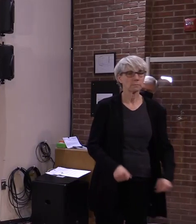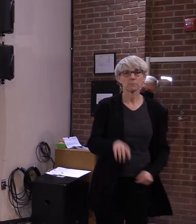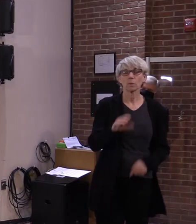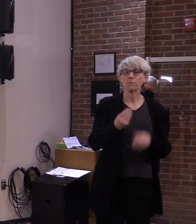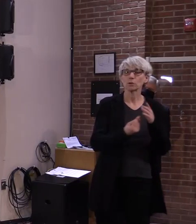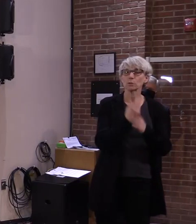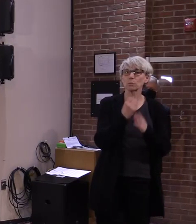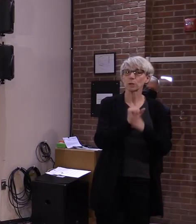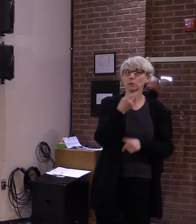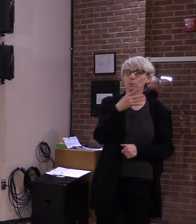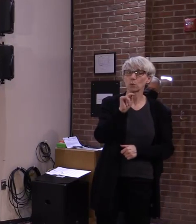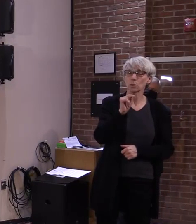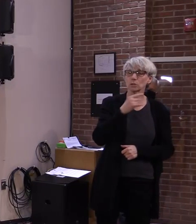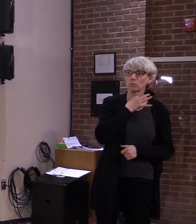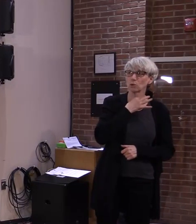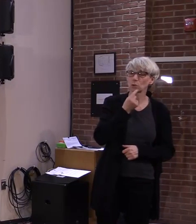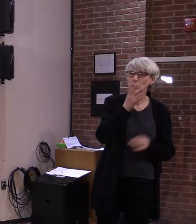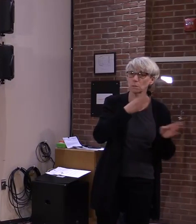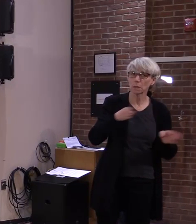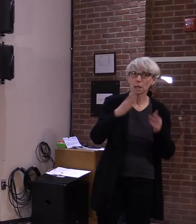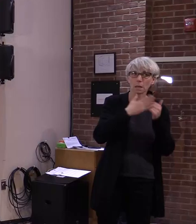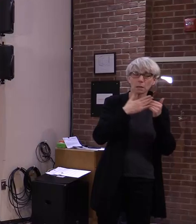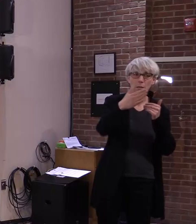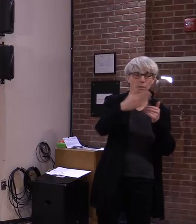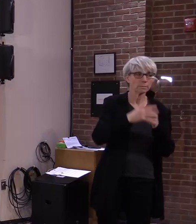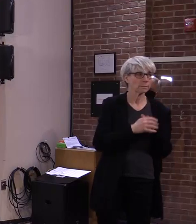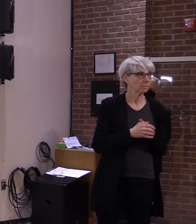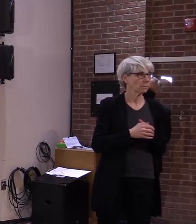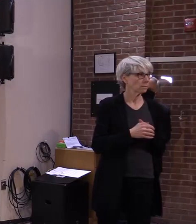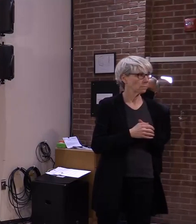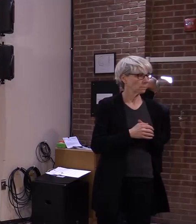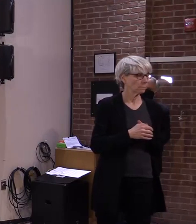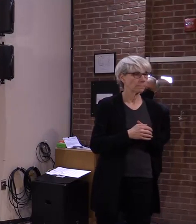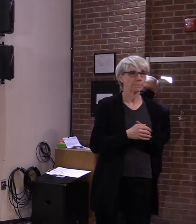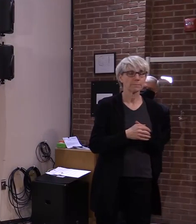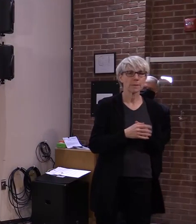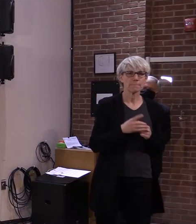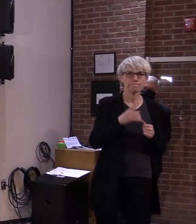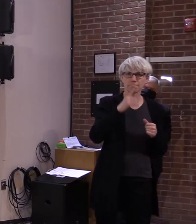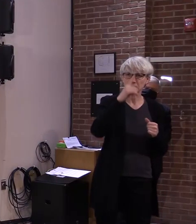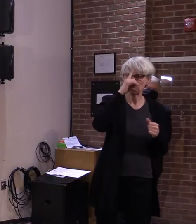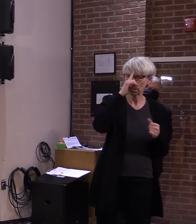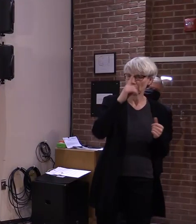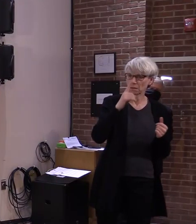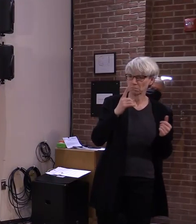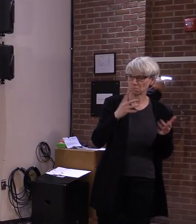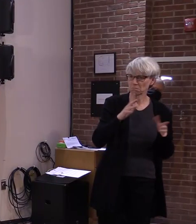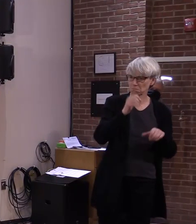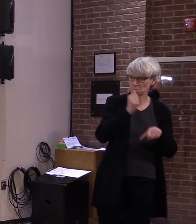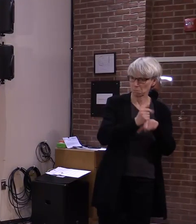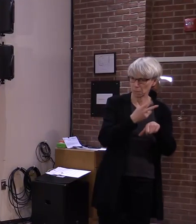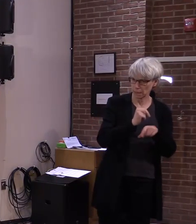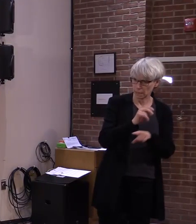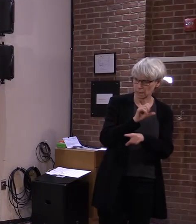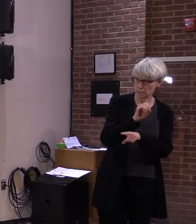this time that the state is looking at? I believe so. I don't know if Secretary Moore is on at this